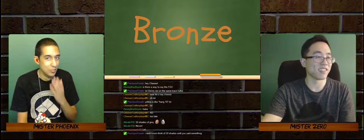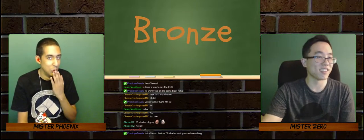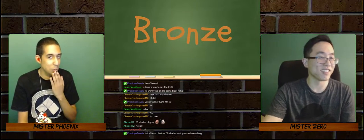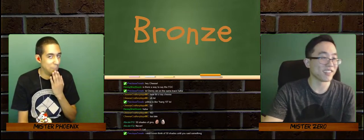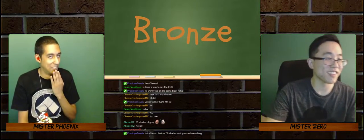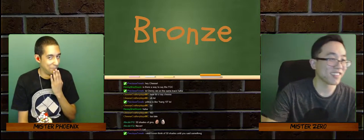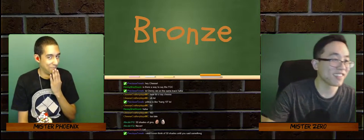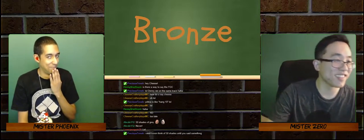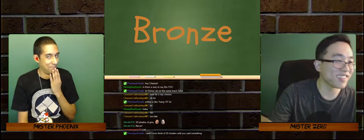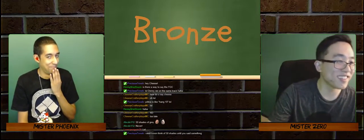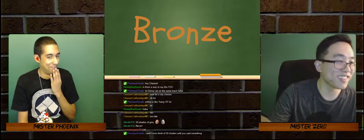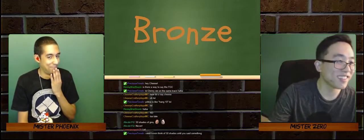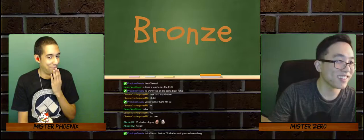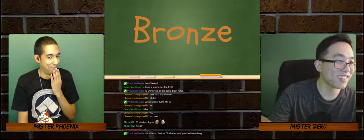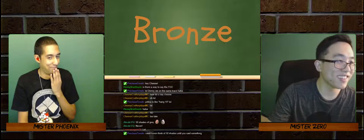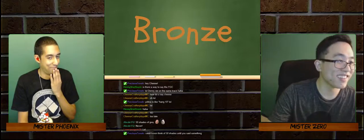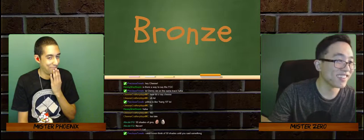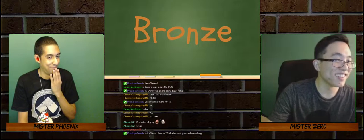Oops.